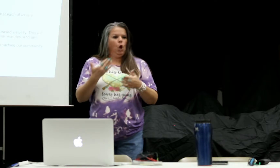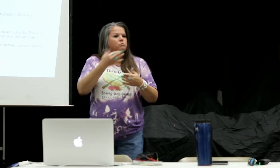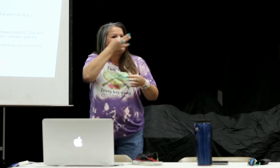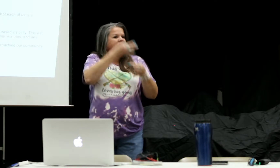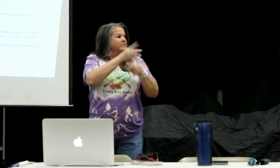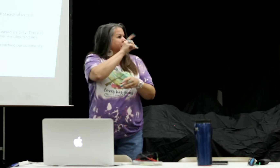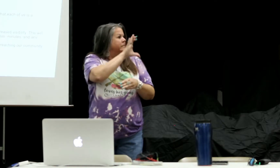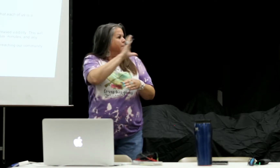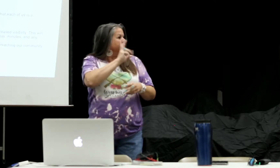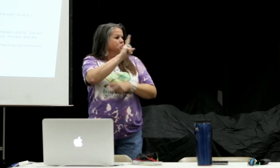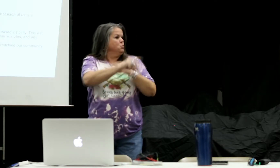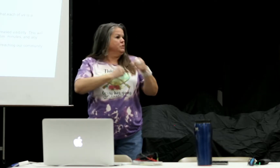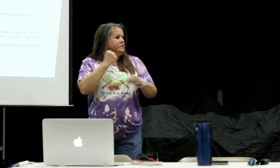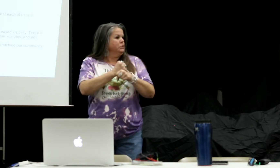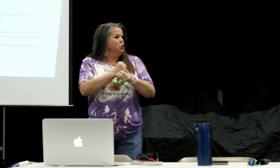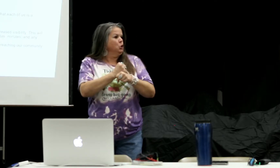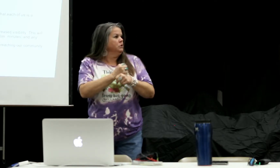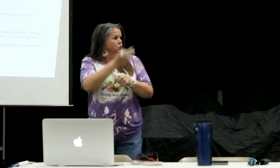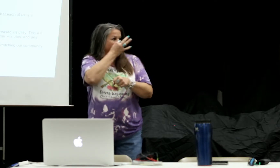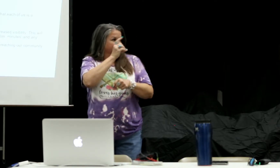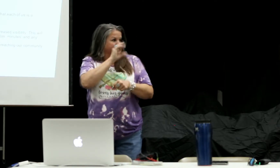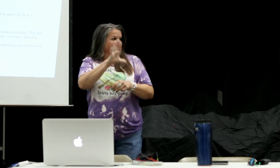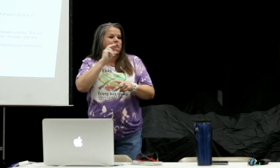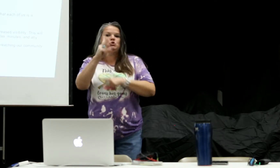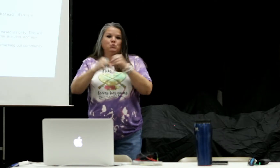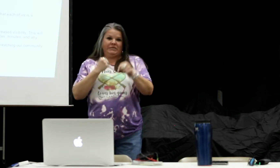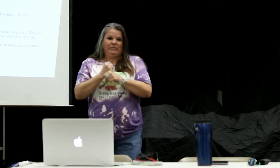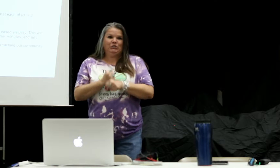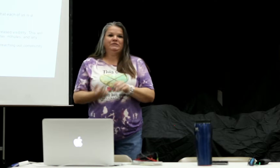a year, and this December will make it 2 years.